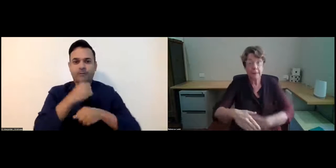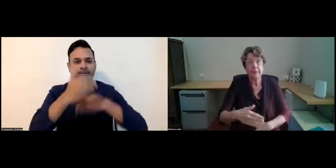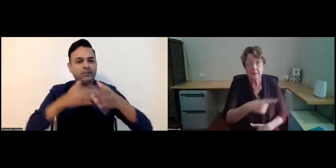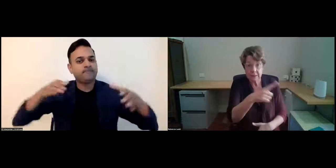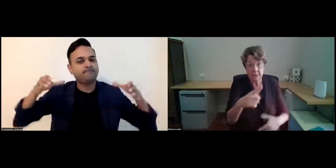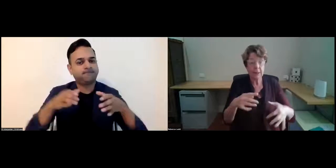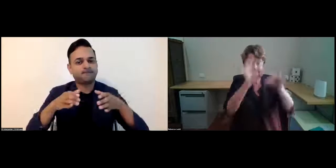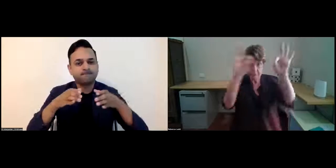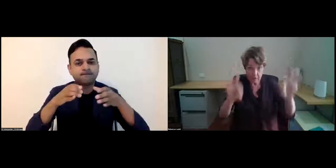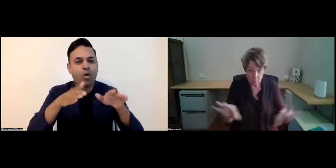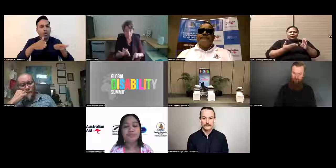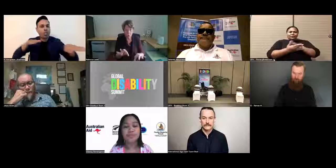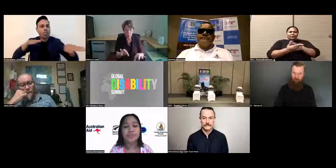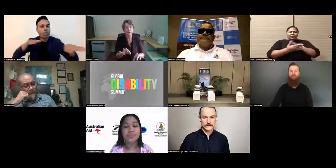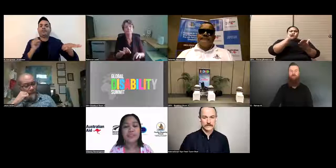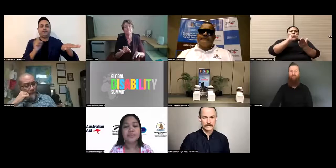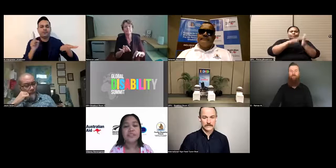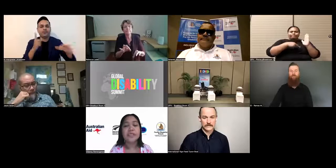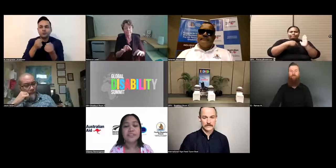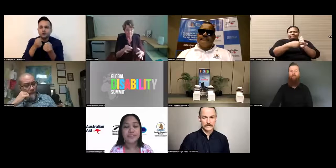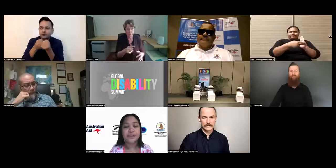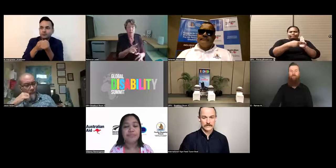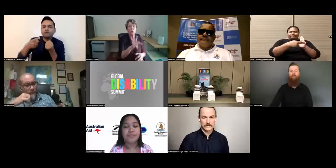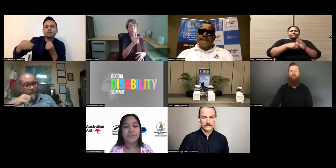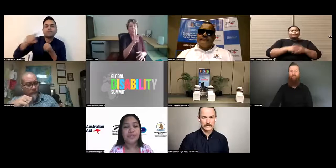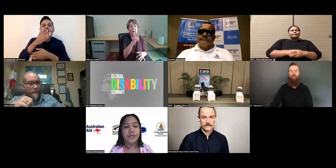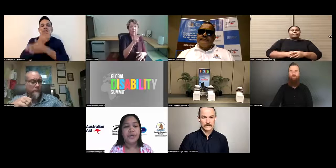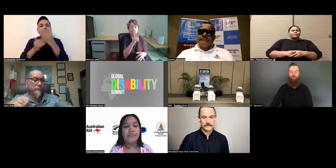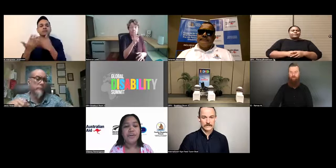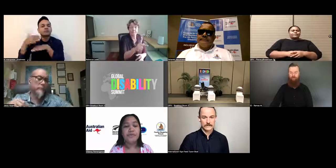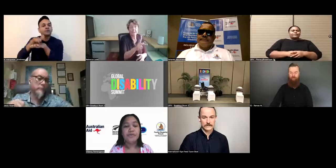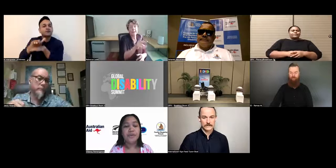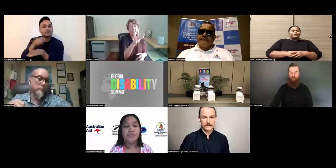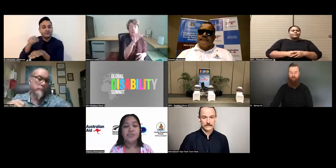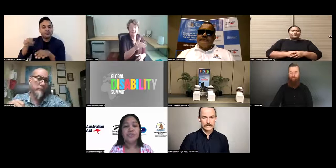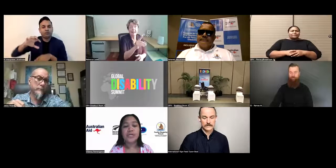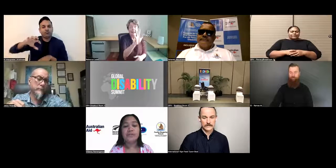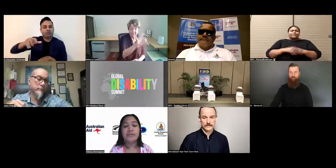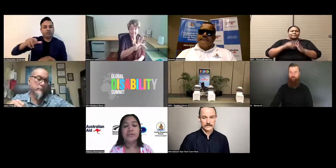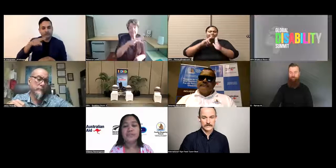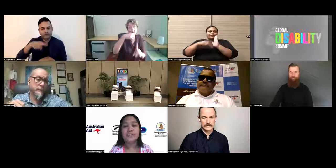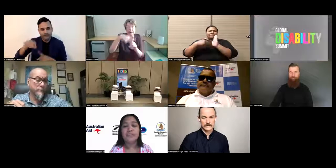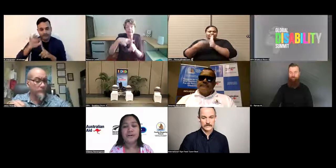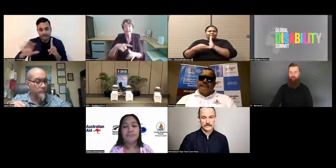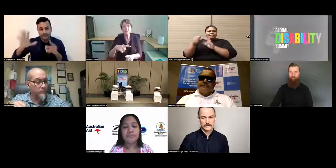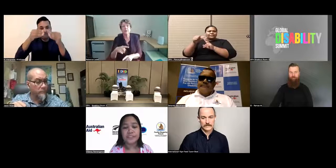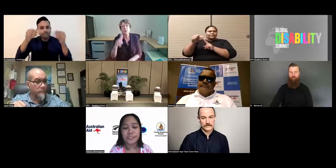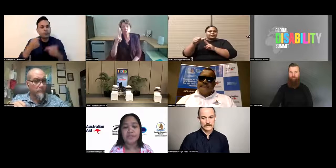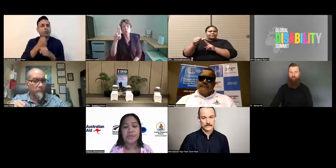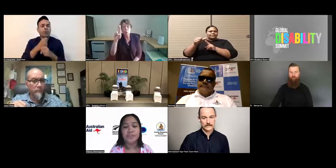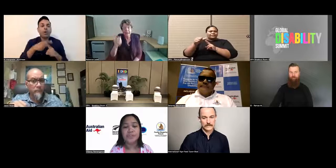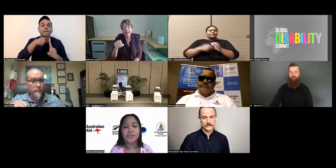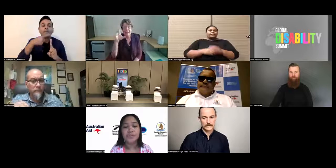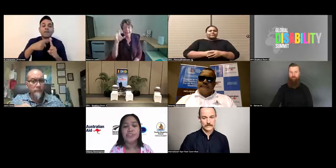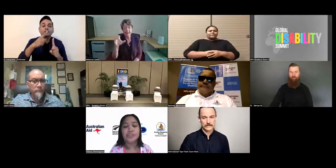and the UN Convention on the Rights of Persons with Disabilities, CRPD. We have been working to tackle the causes of